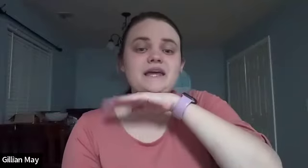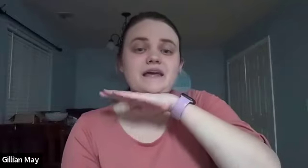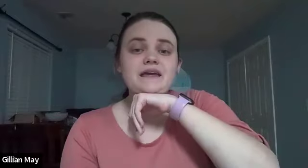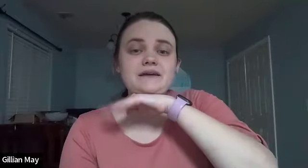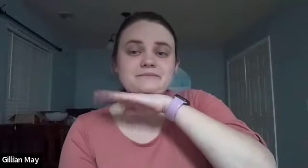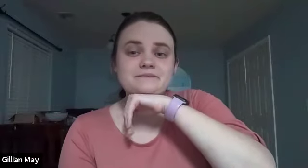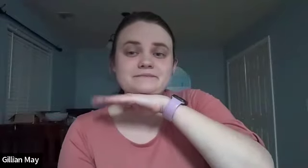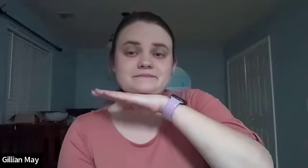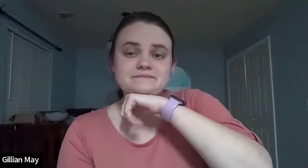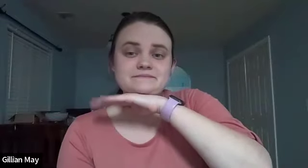pig,